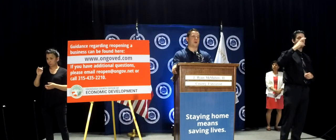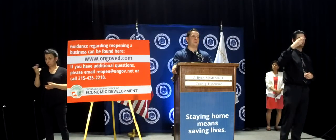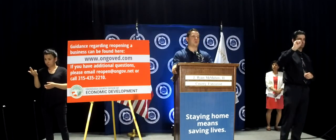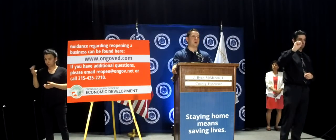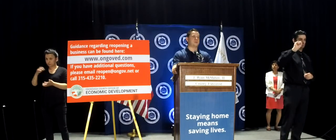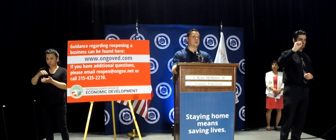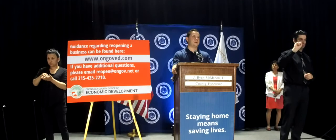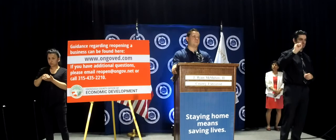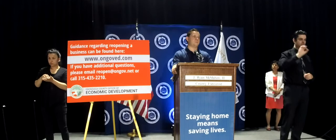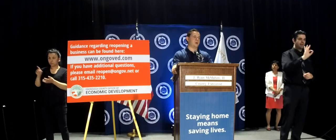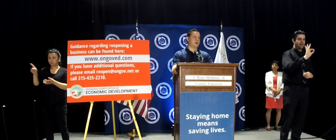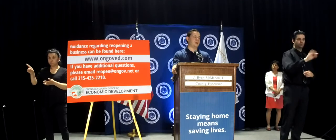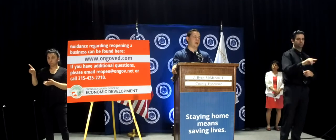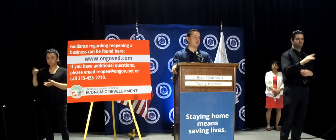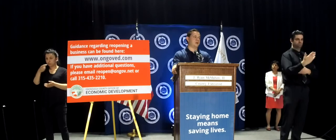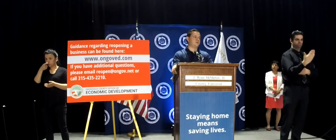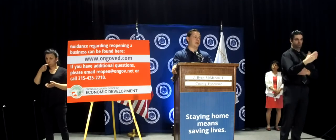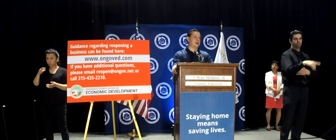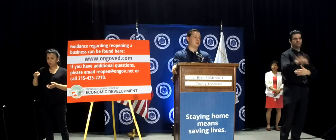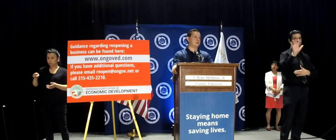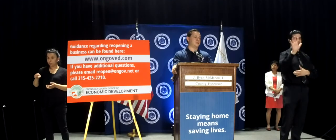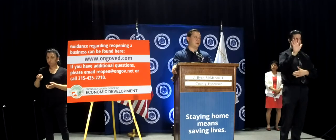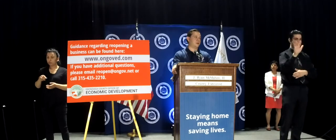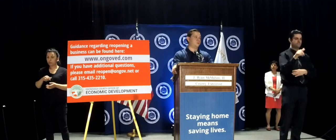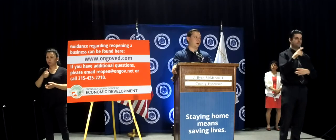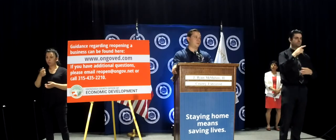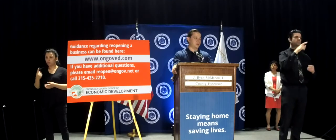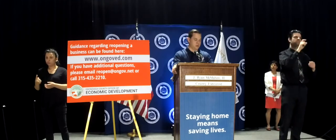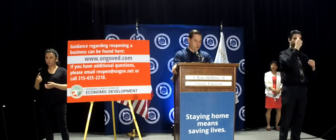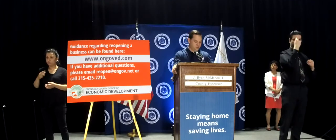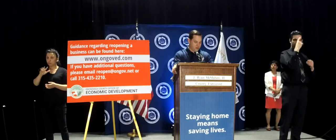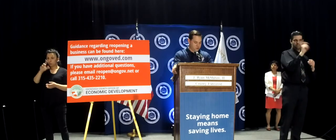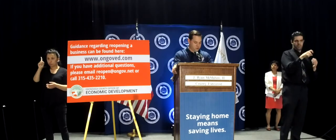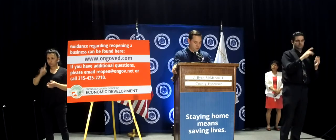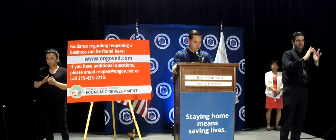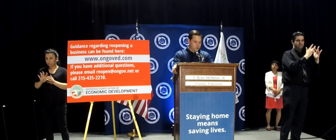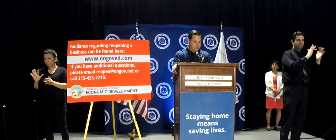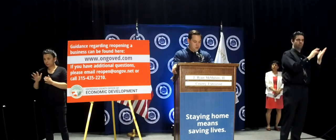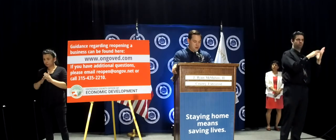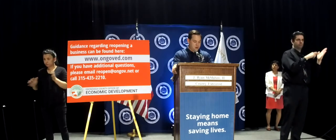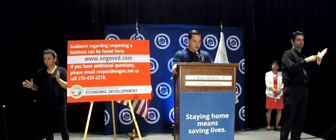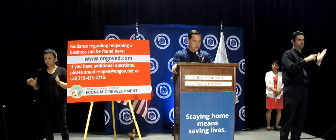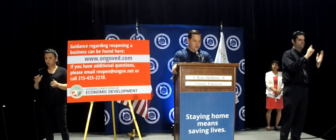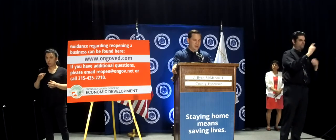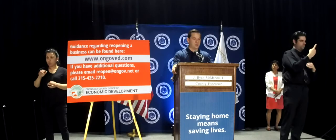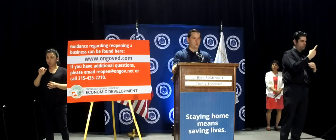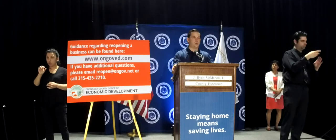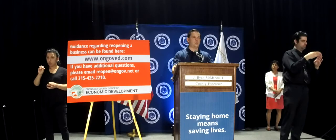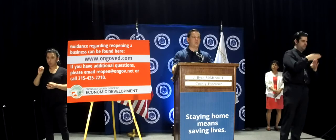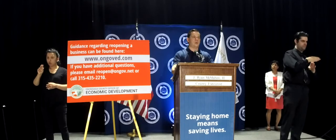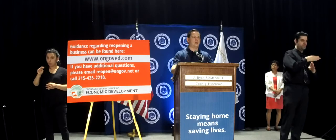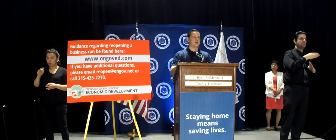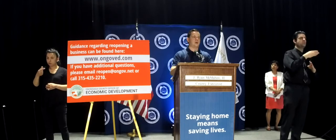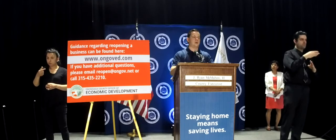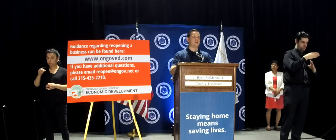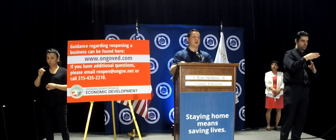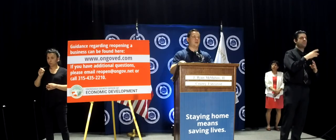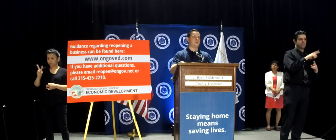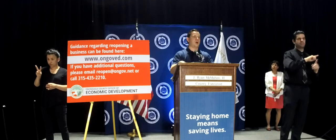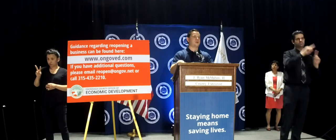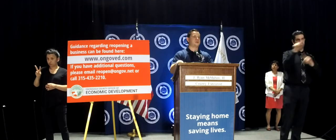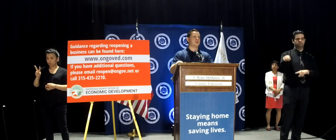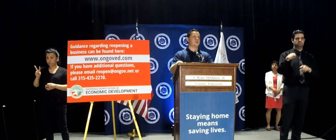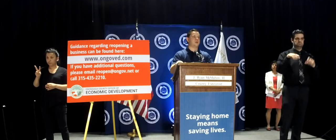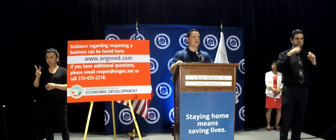health department's website, ongov.net. Click on the health department and you can register. Again, we want to go into